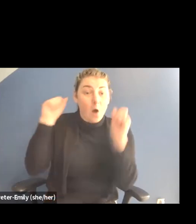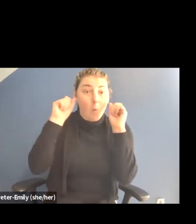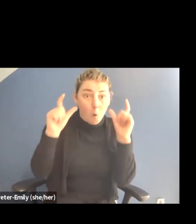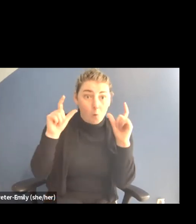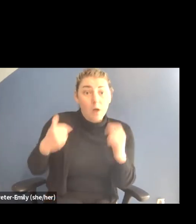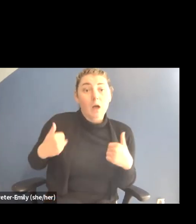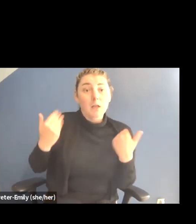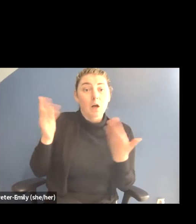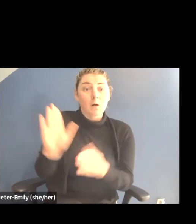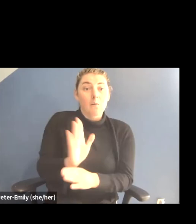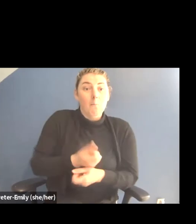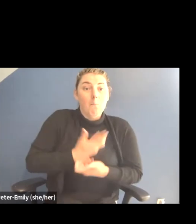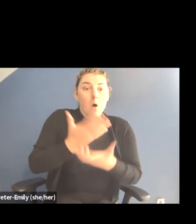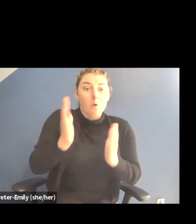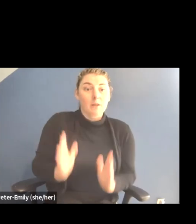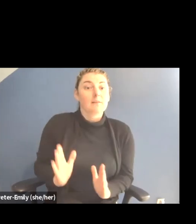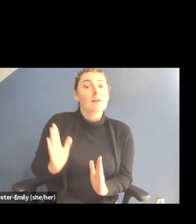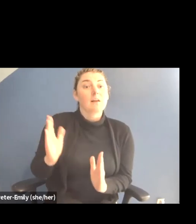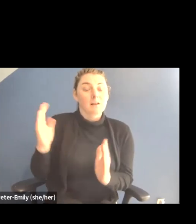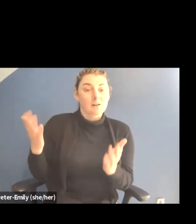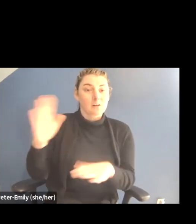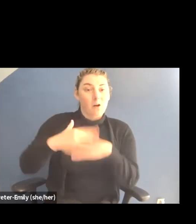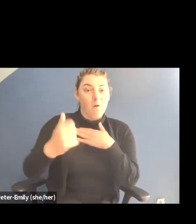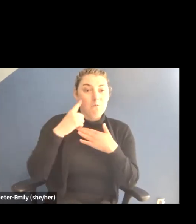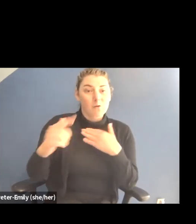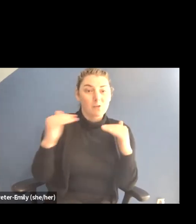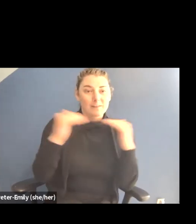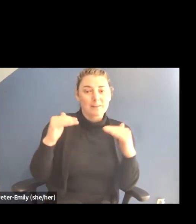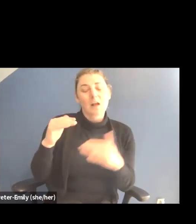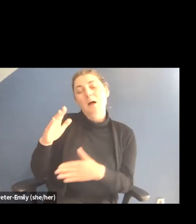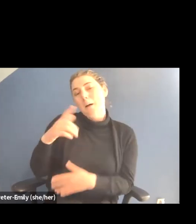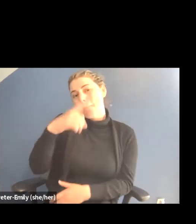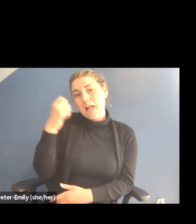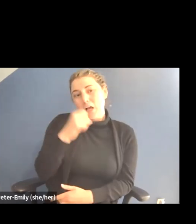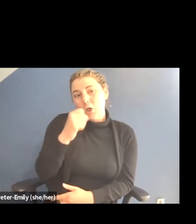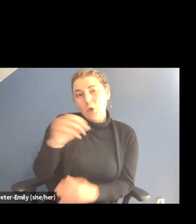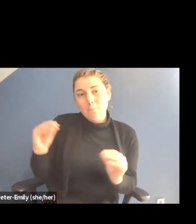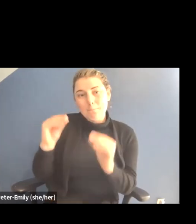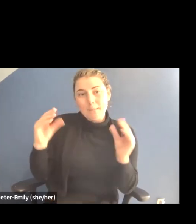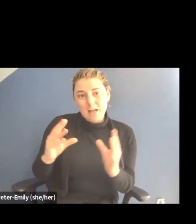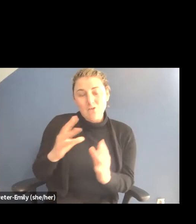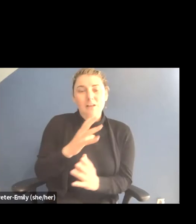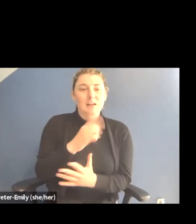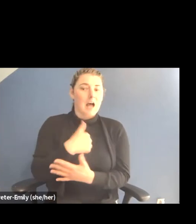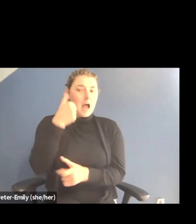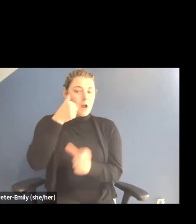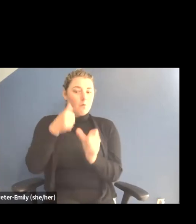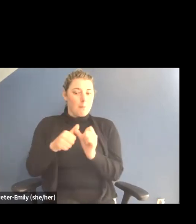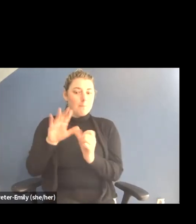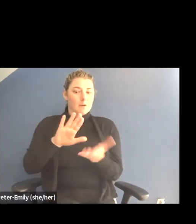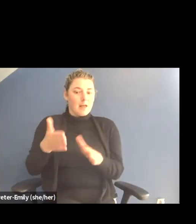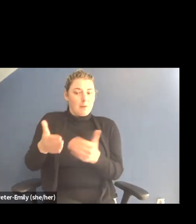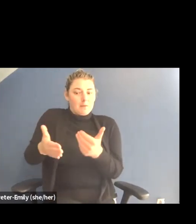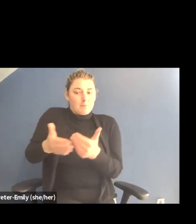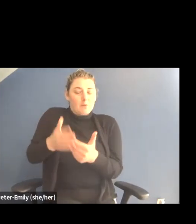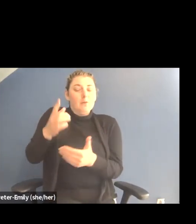Justice, Woke Baby, Black Girl Magic, and book-length poem, I Remember Death by Its Proximity to What